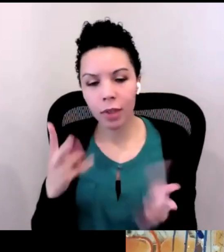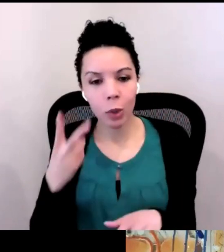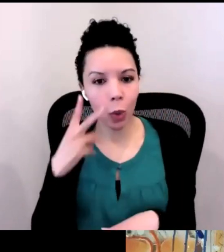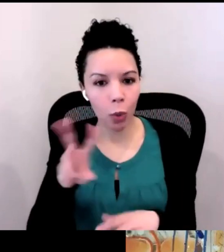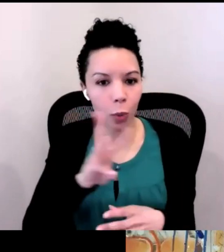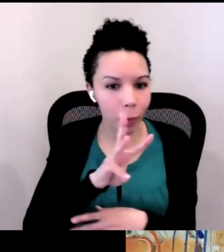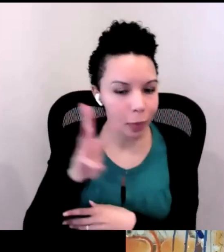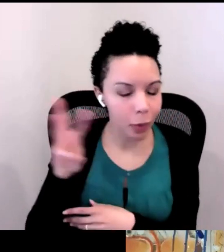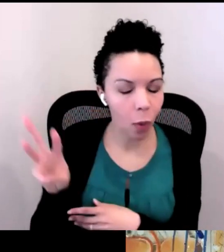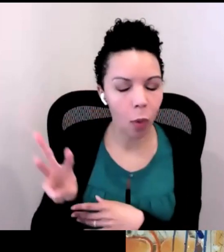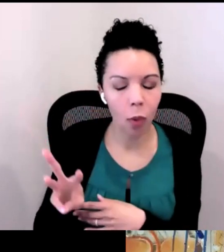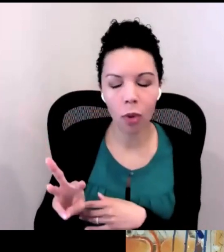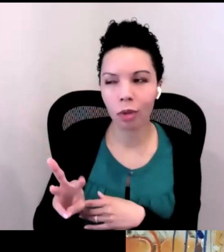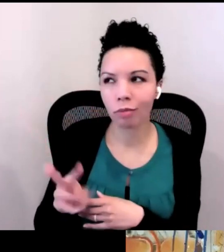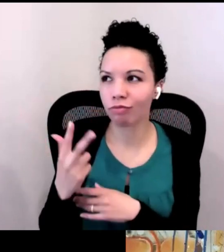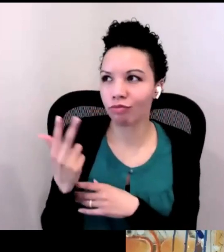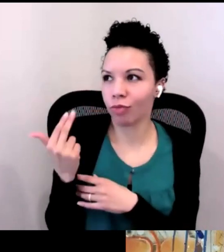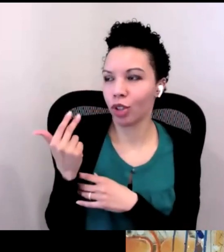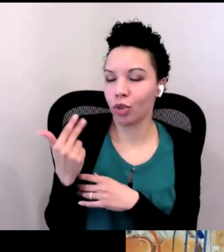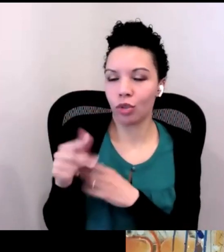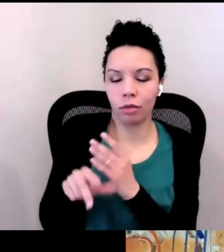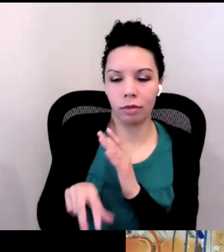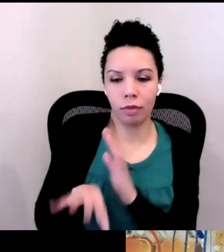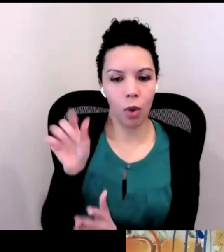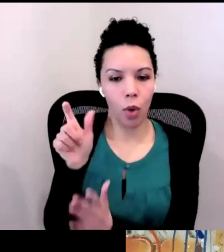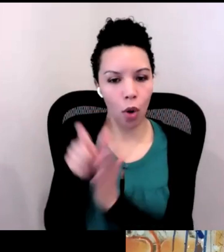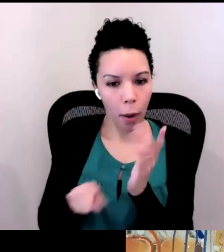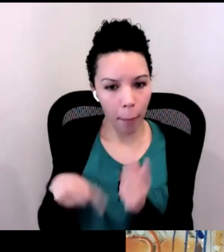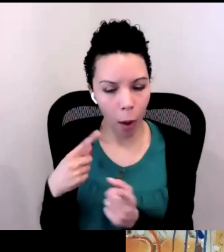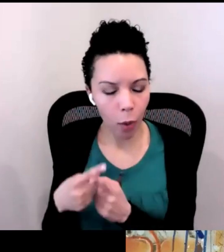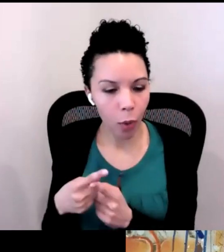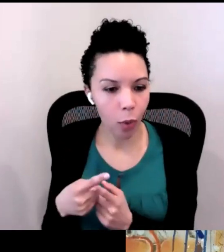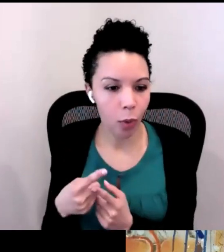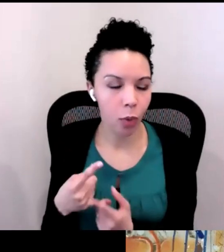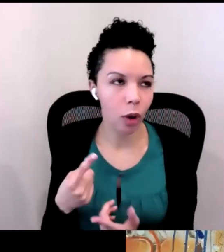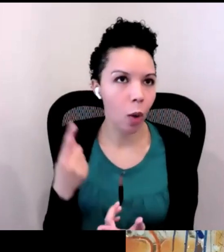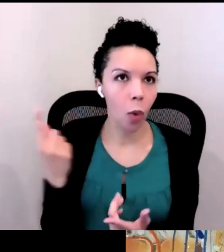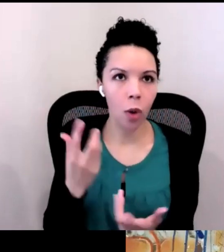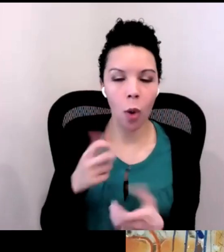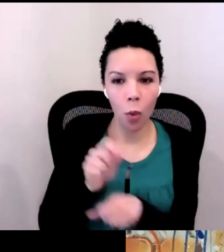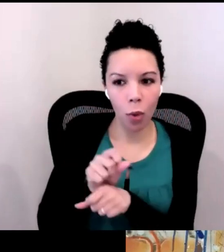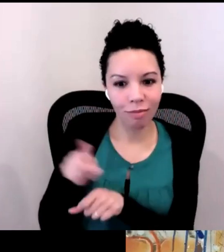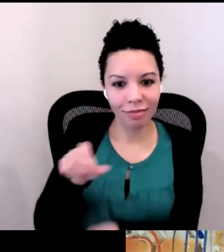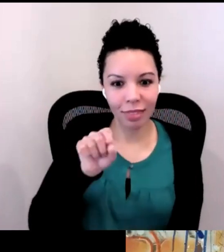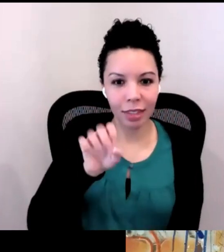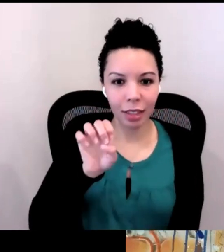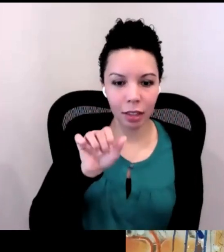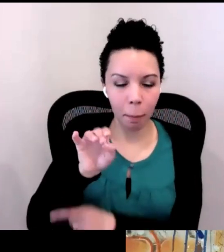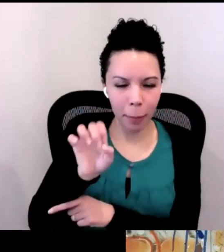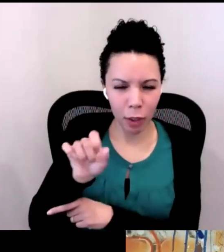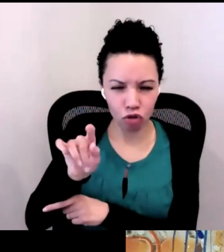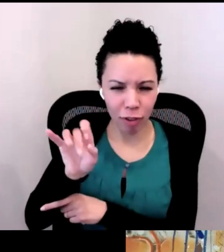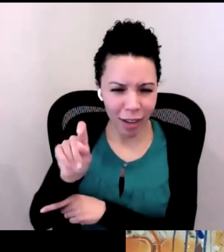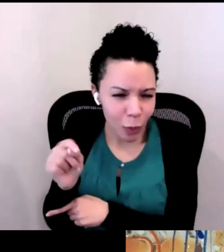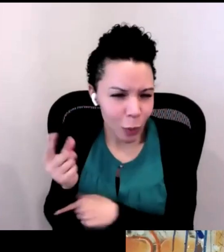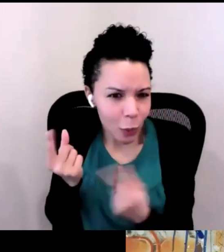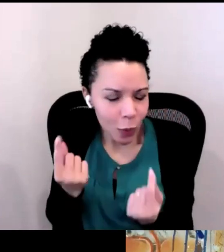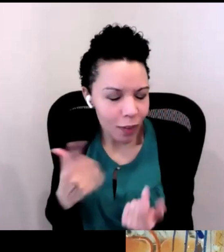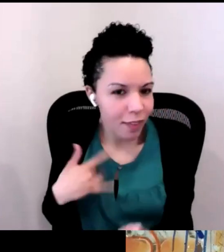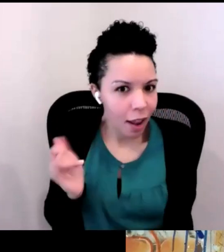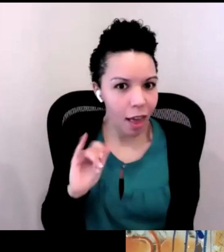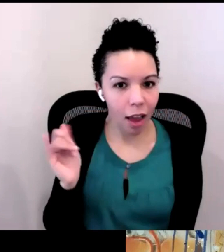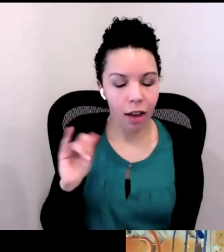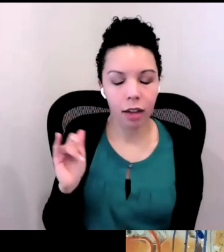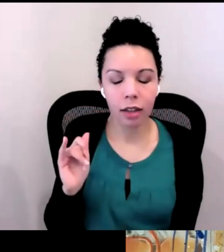found this article about you 3 years ago. I've always wanted to work at Sesame Street. What was it like? Knowing about the person